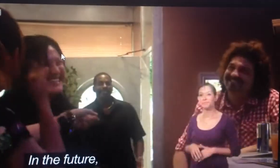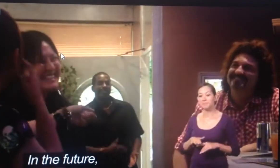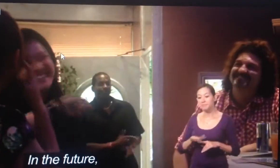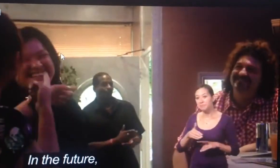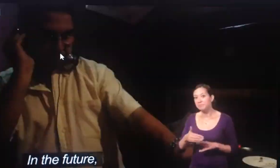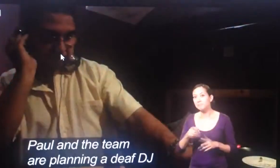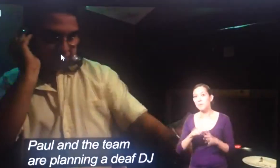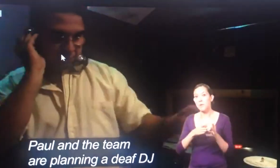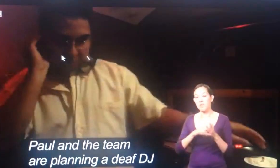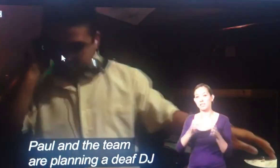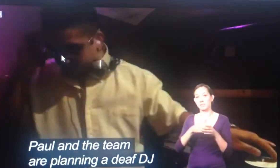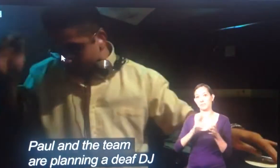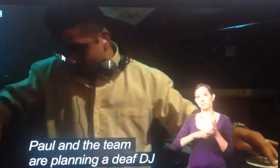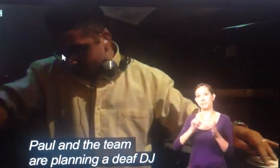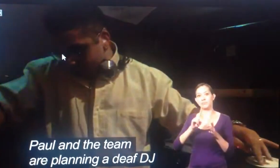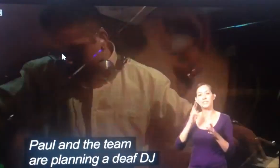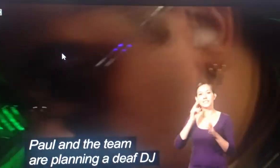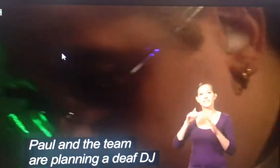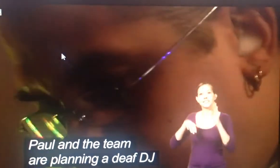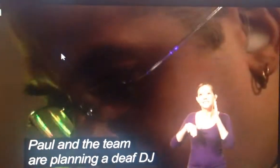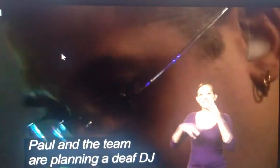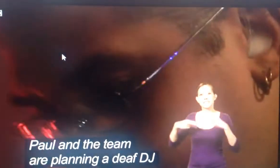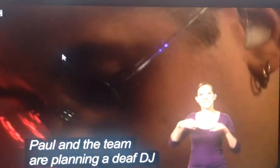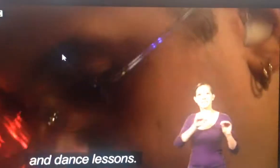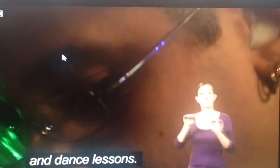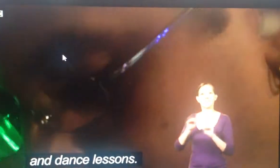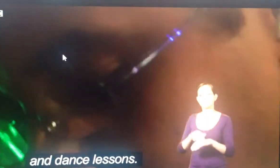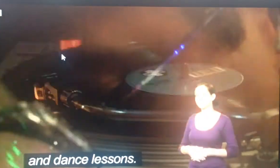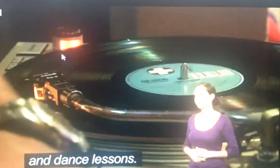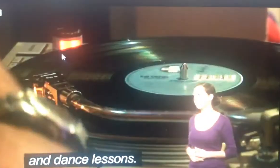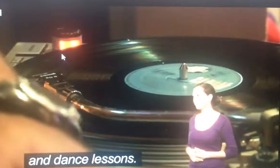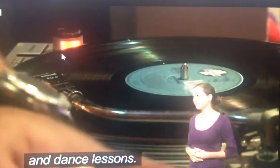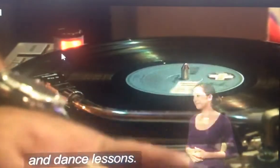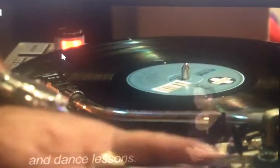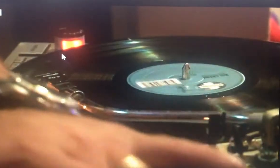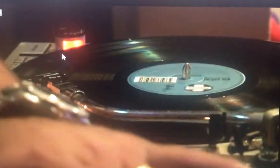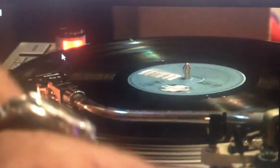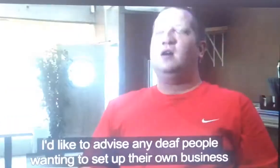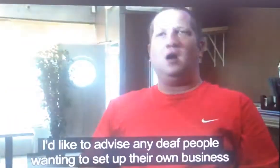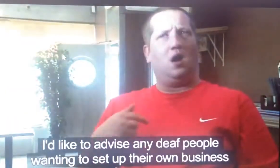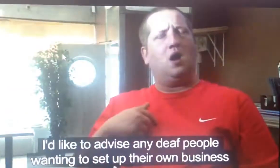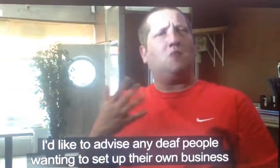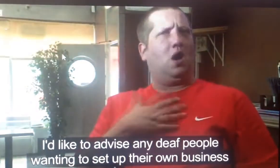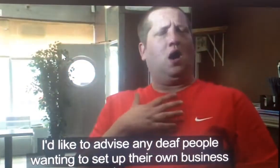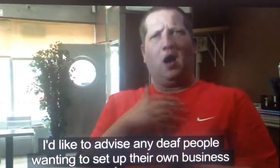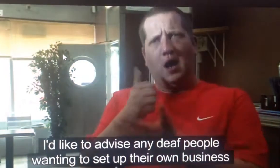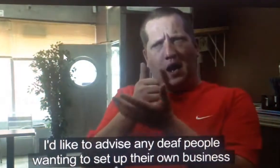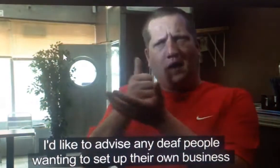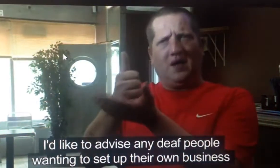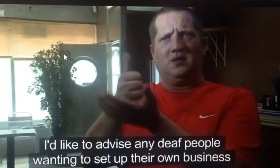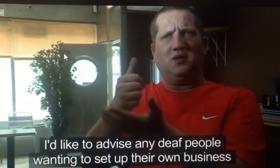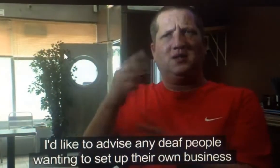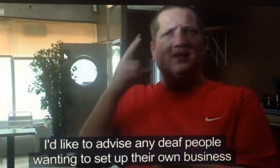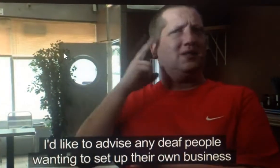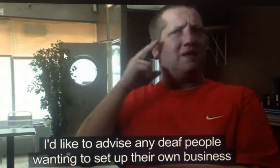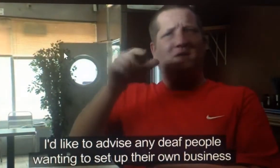first